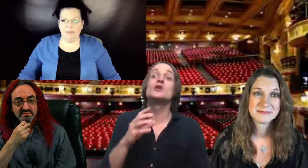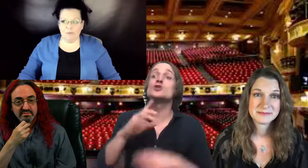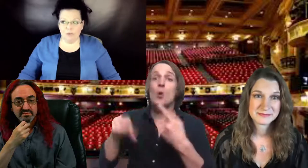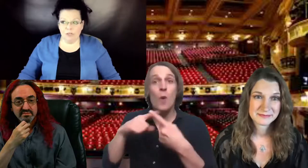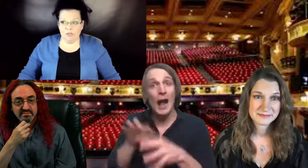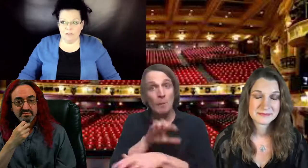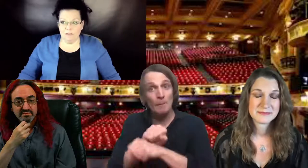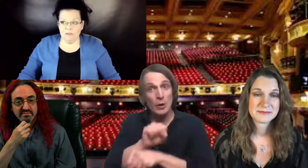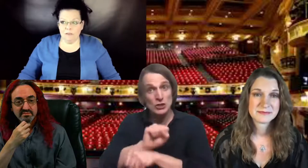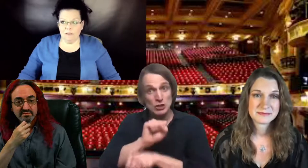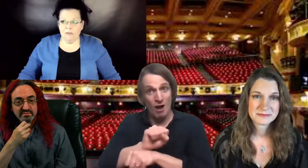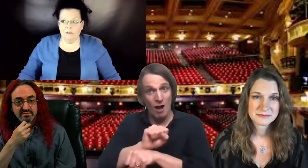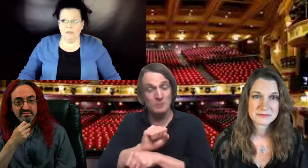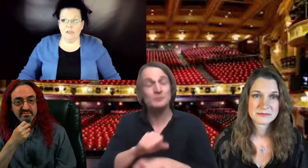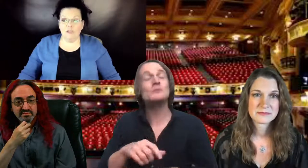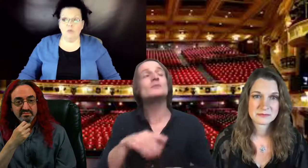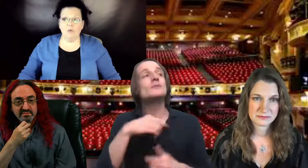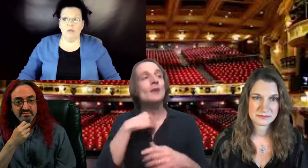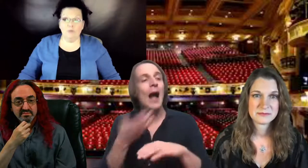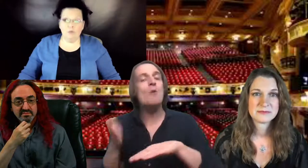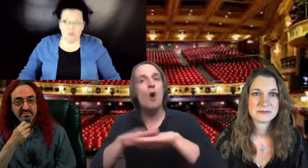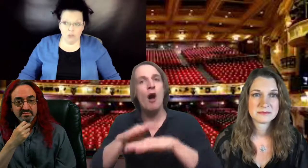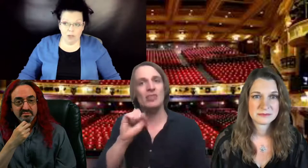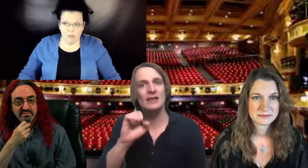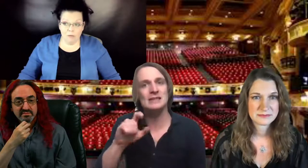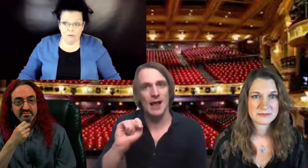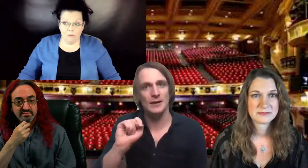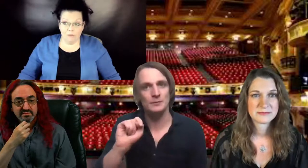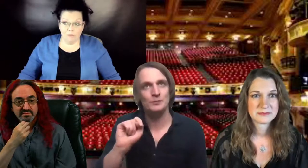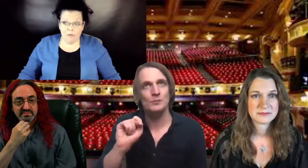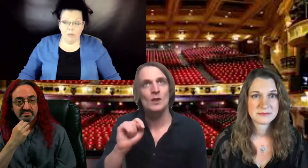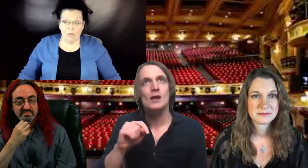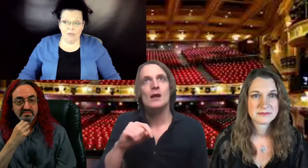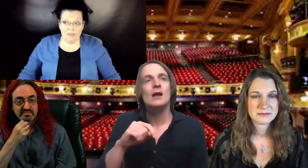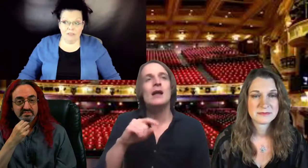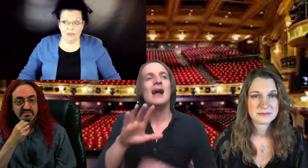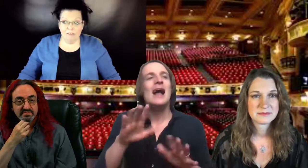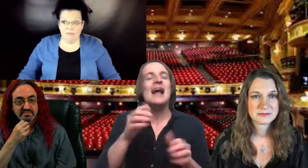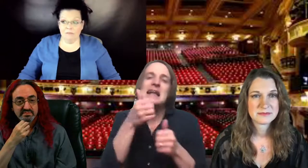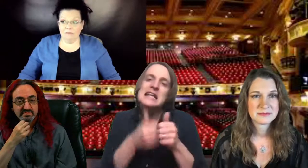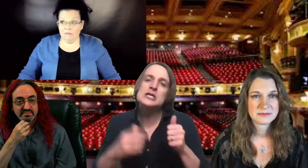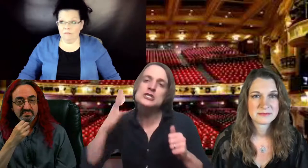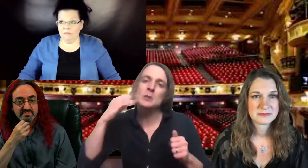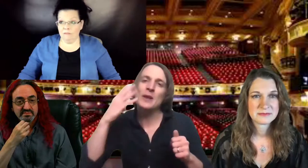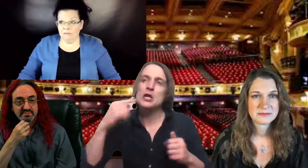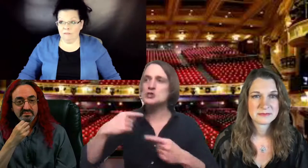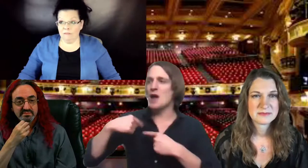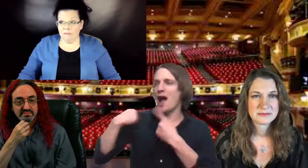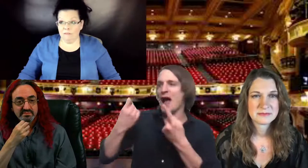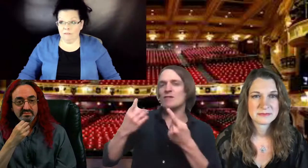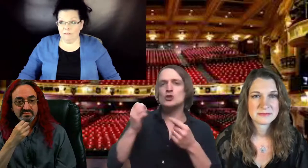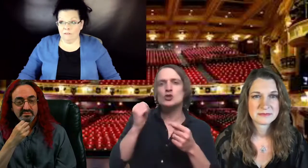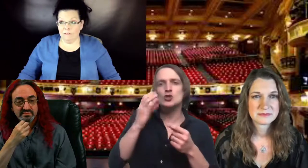amazing opportunities. And so when I booked the job, I went on the set,